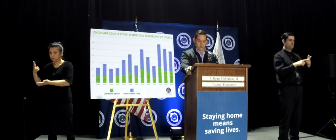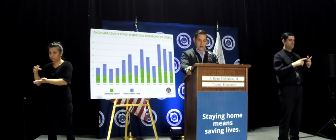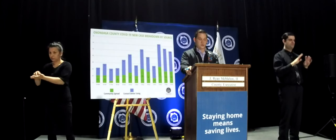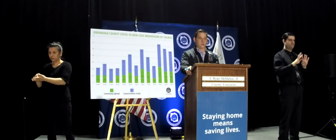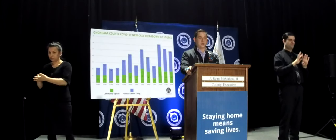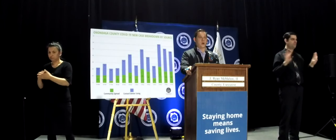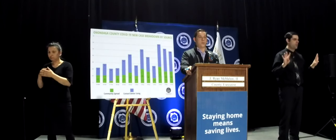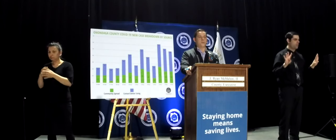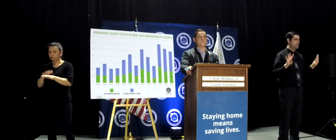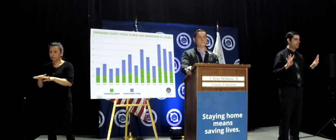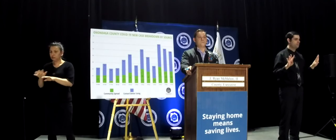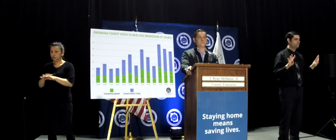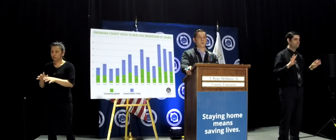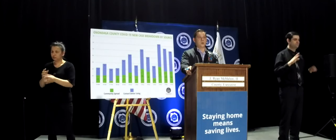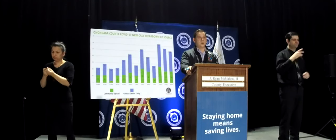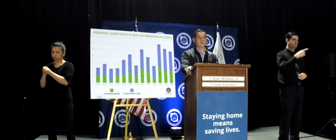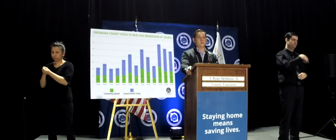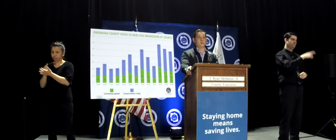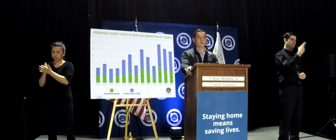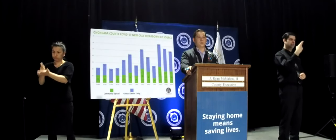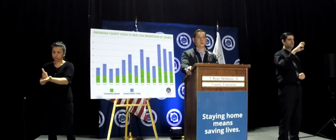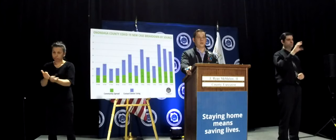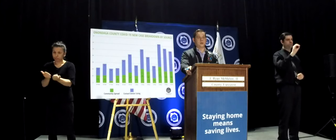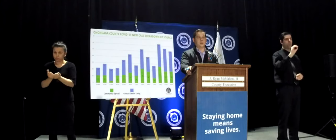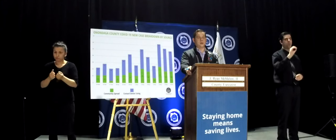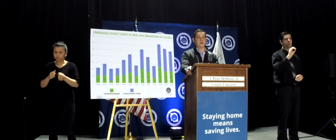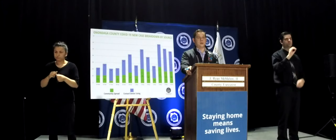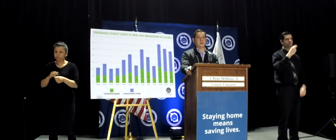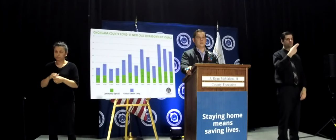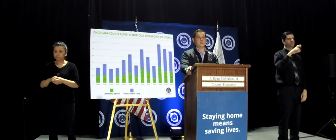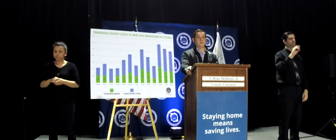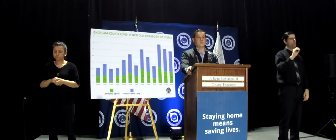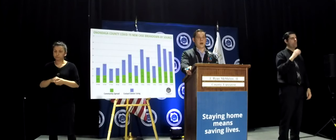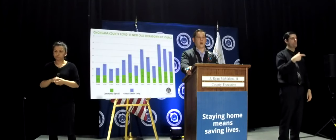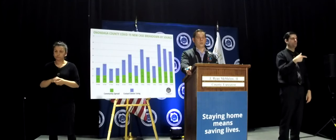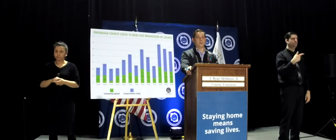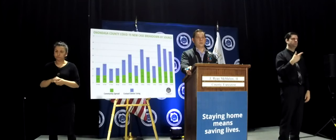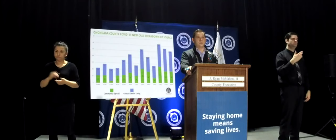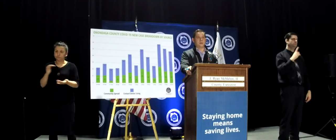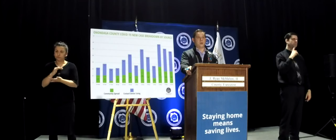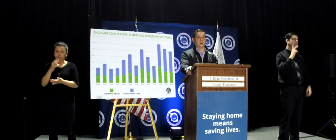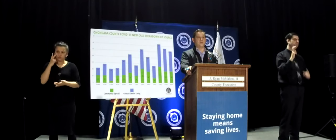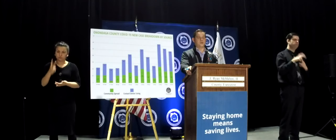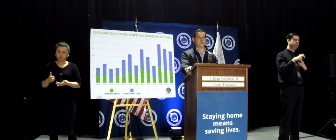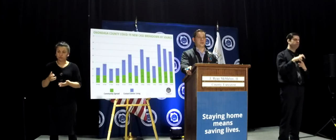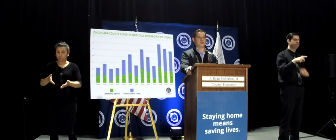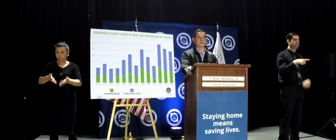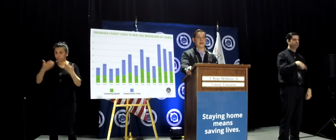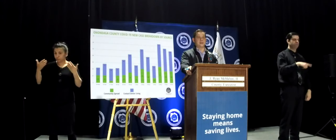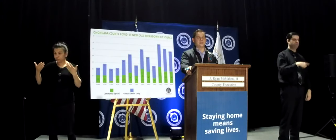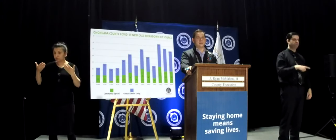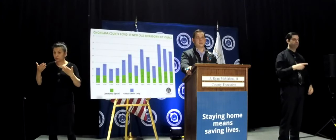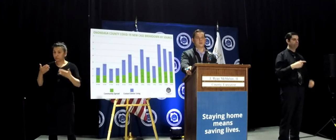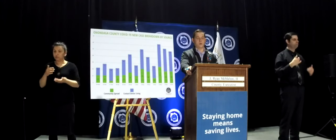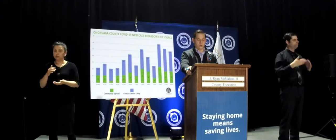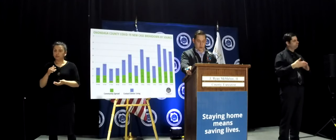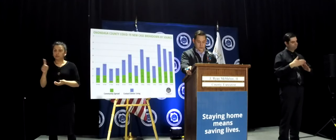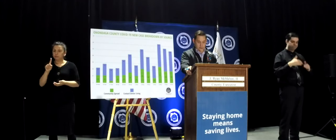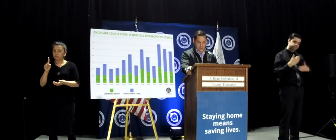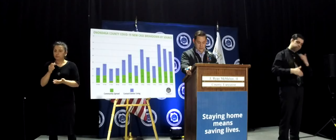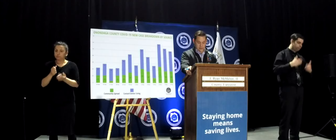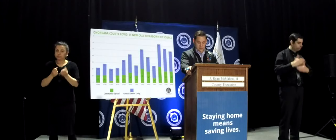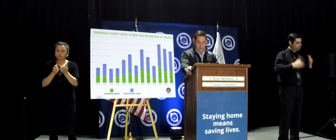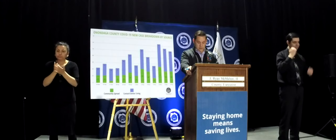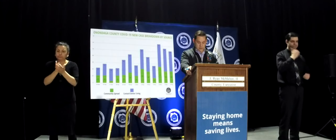these providers remained open to really help keep our infrastructure intact to get us to where we